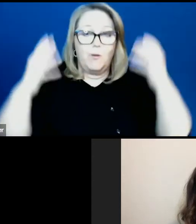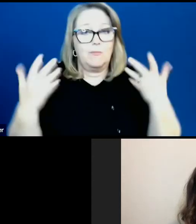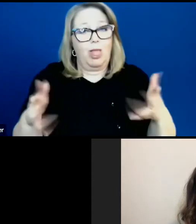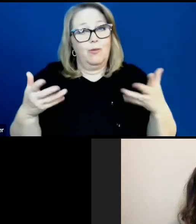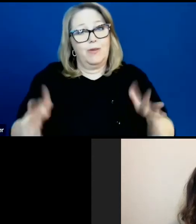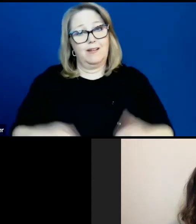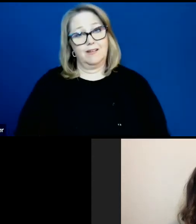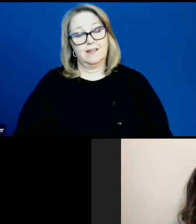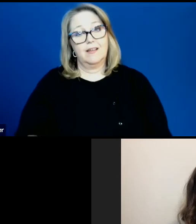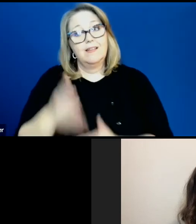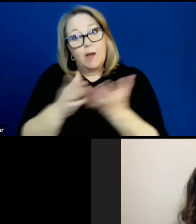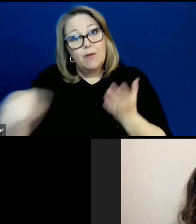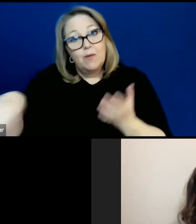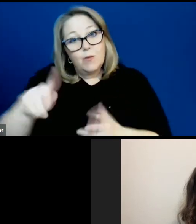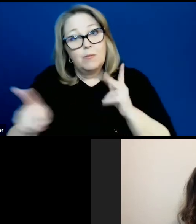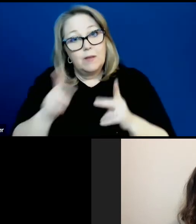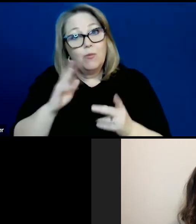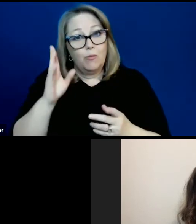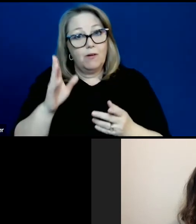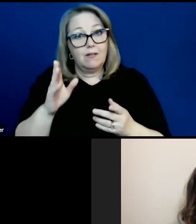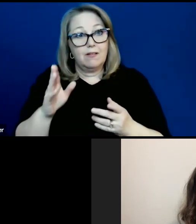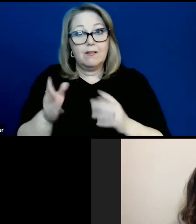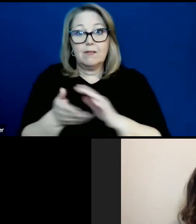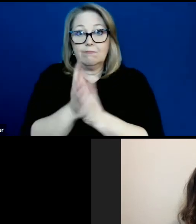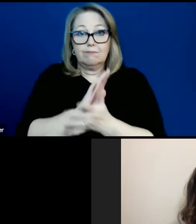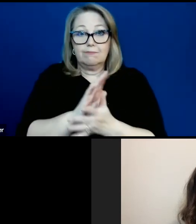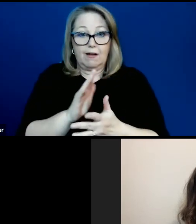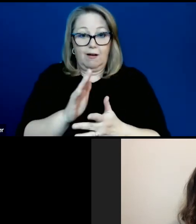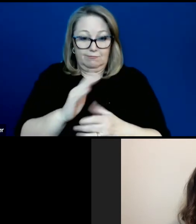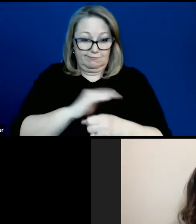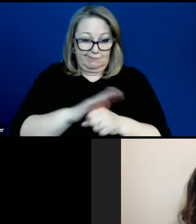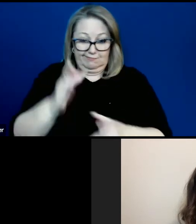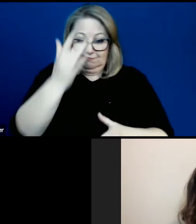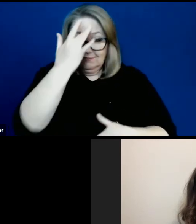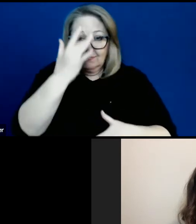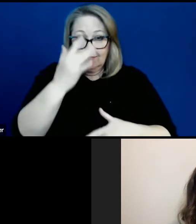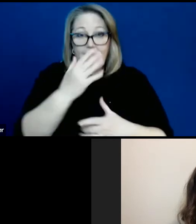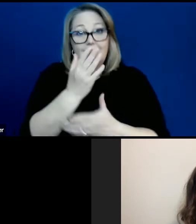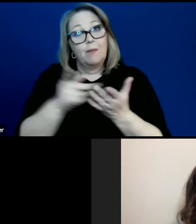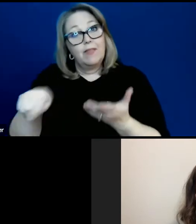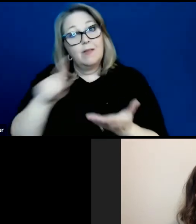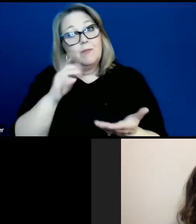percentage of those will die. That's why we limited organized gatherings.